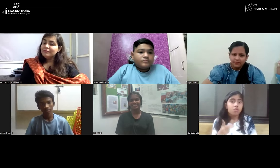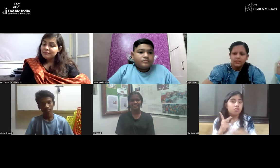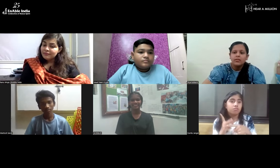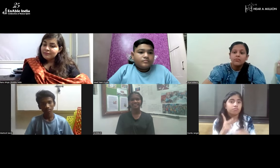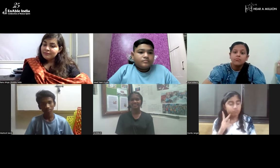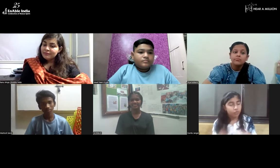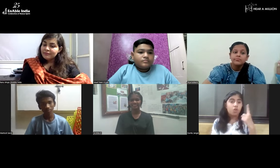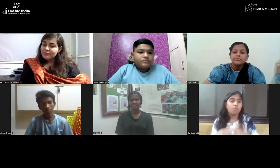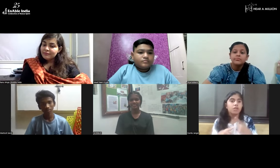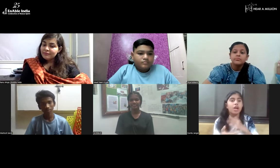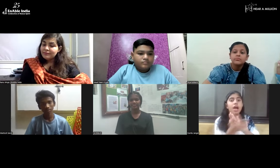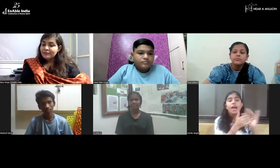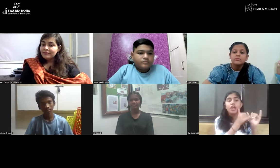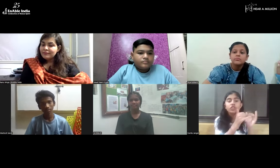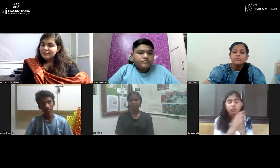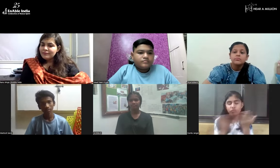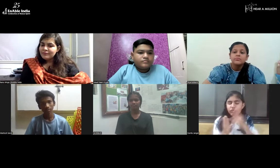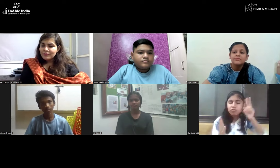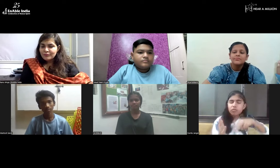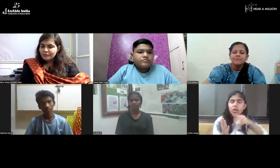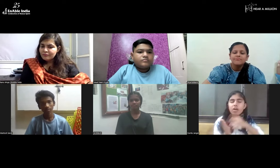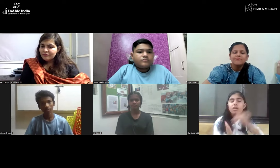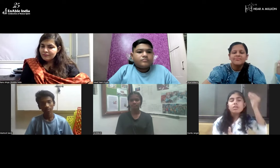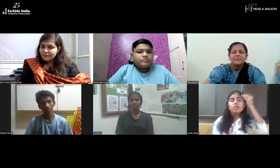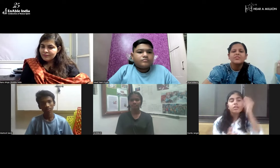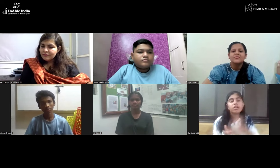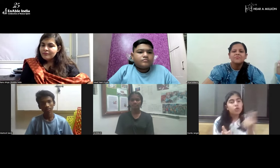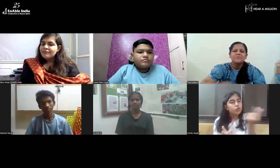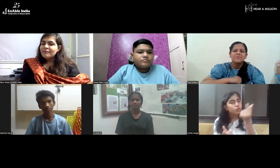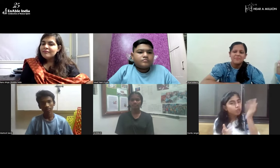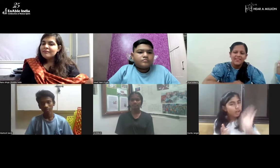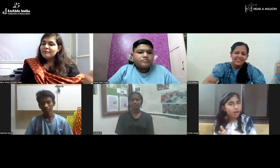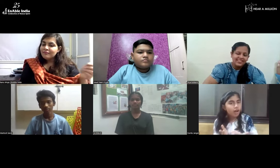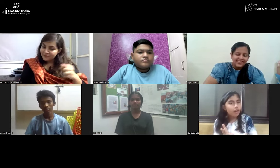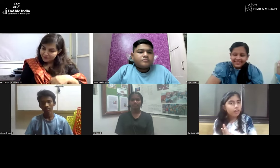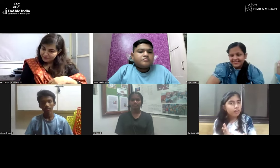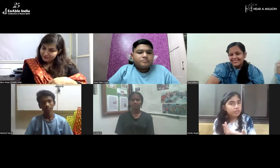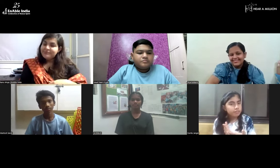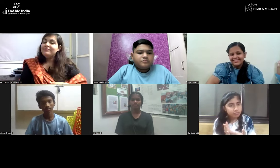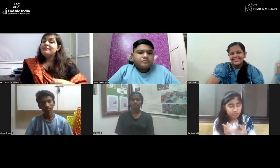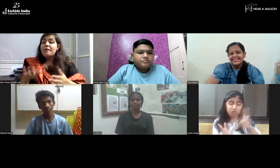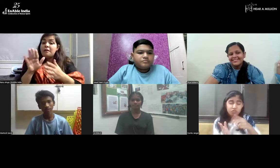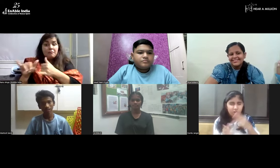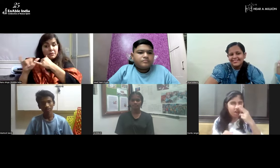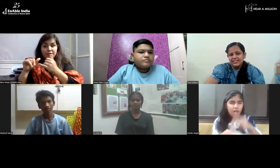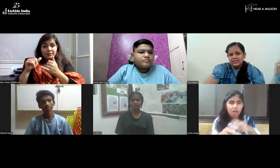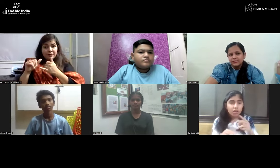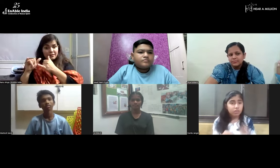your parents. In case you don't get the required help,